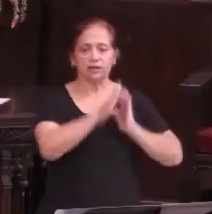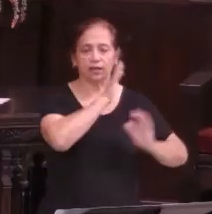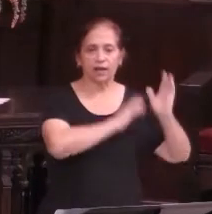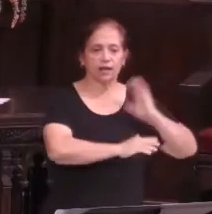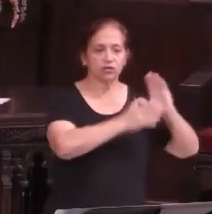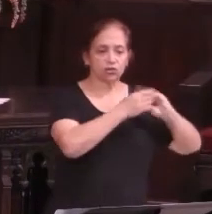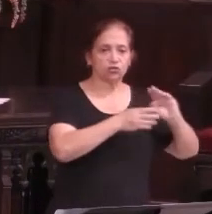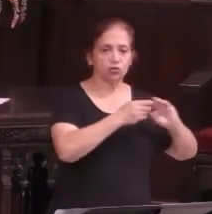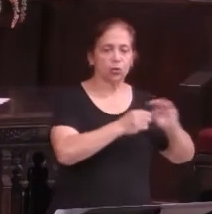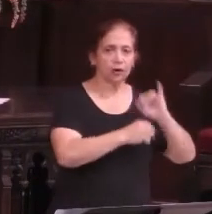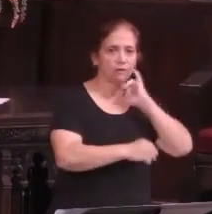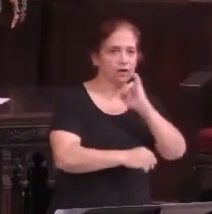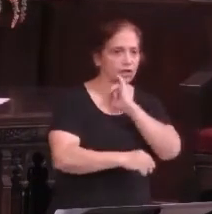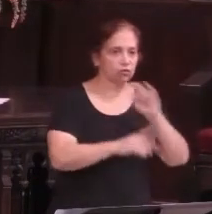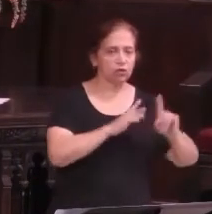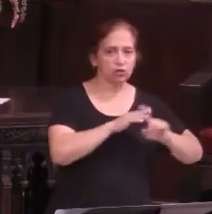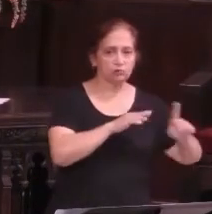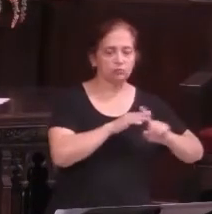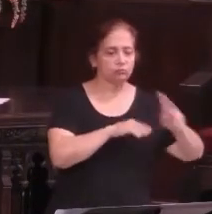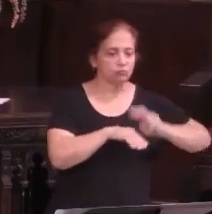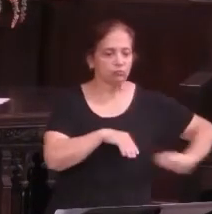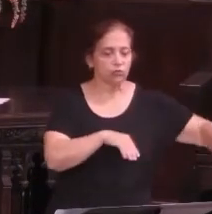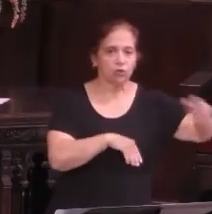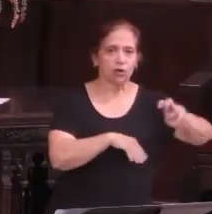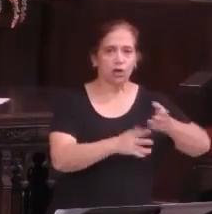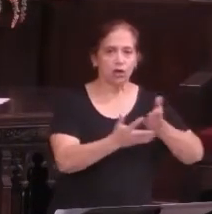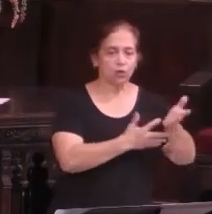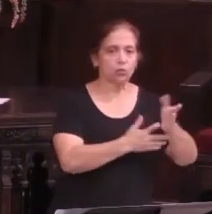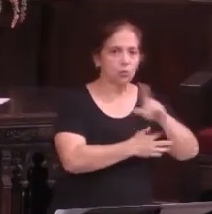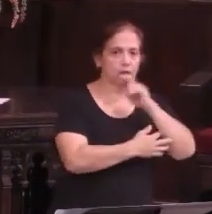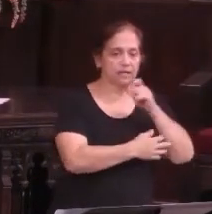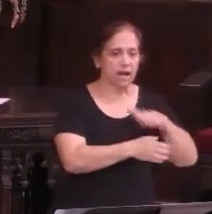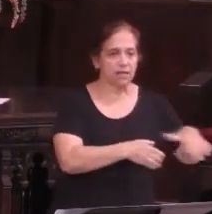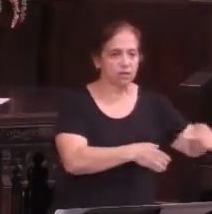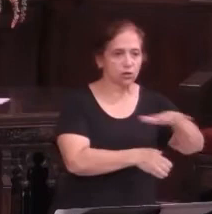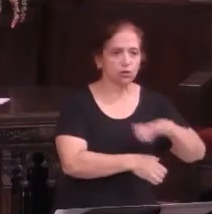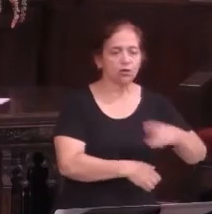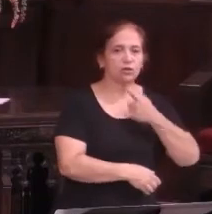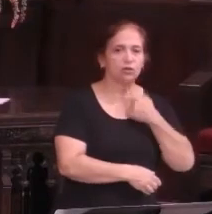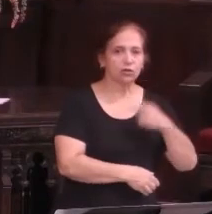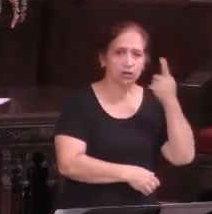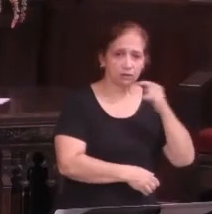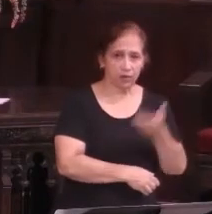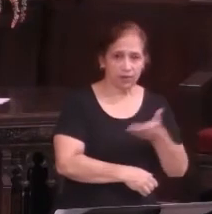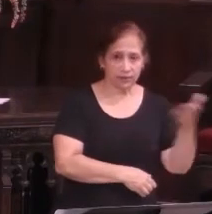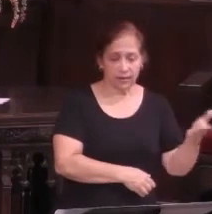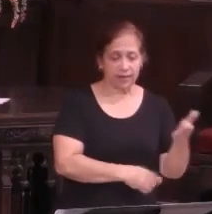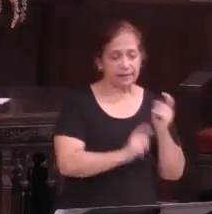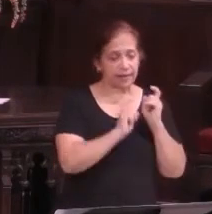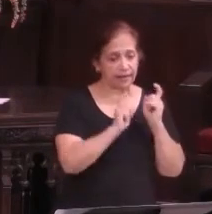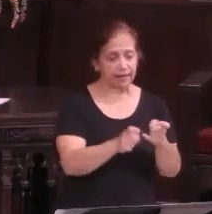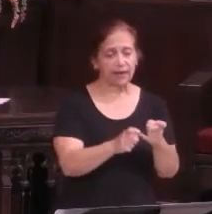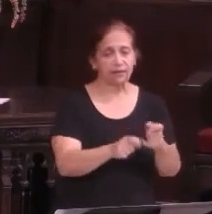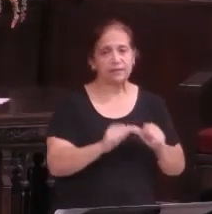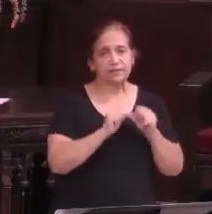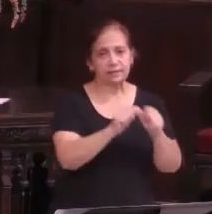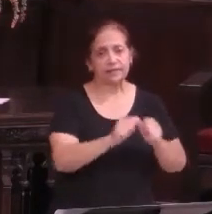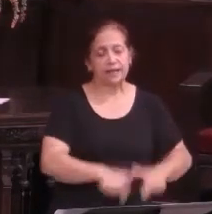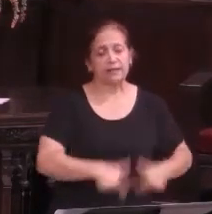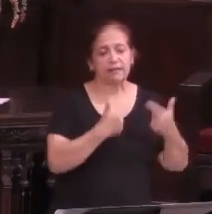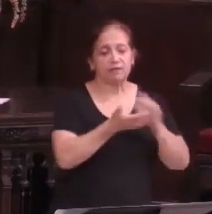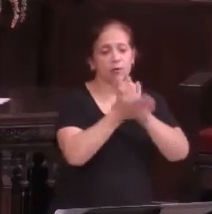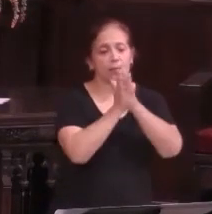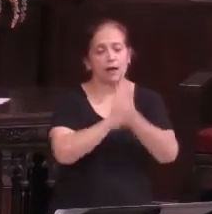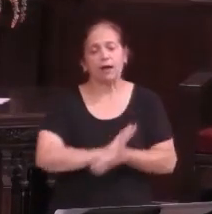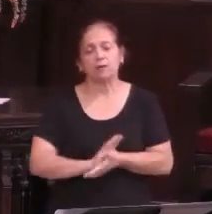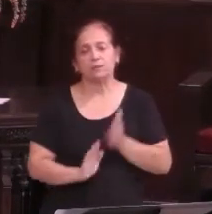story of the Israelites' journey through the desert, thirsting for the very thing that gives and sustains life,